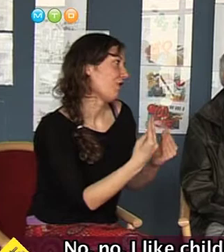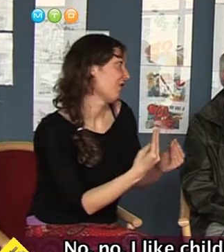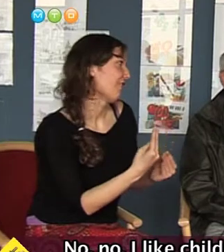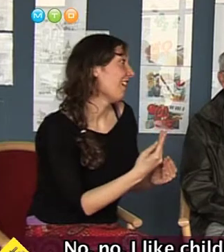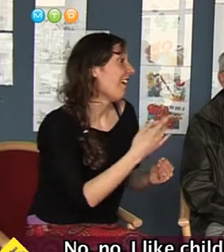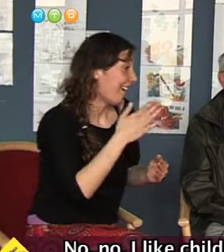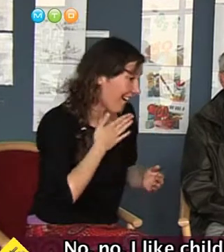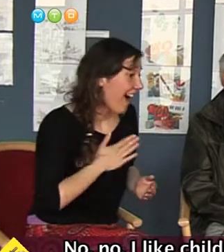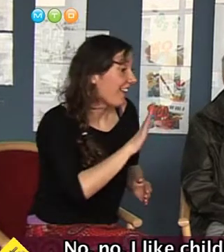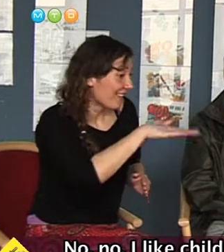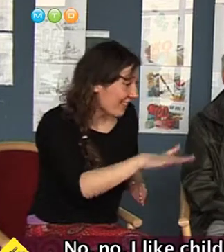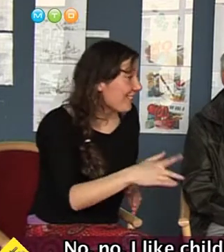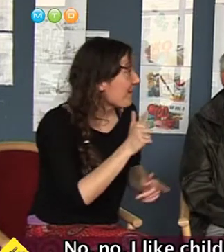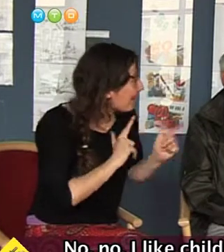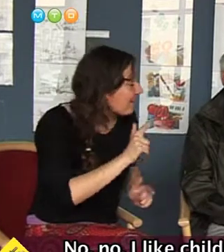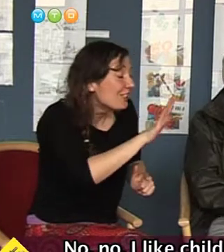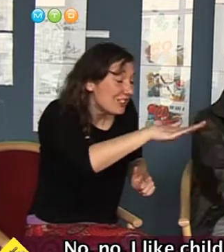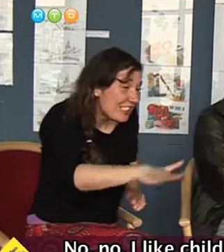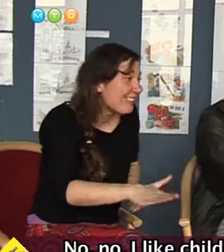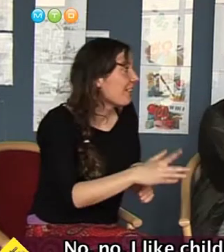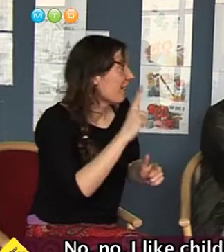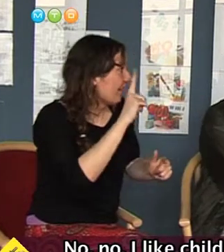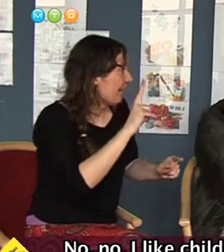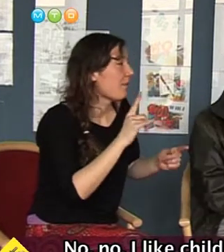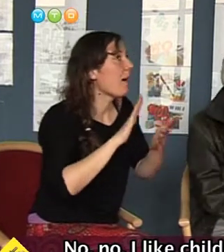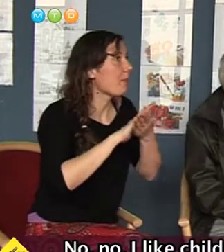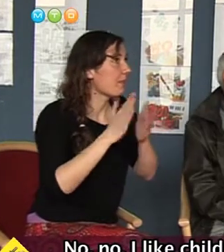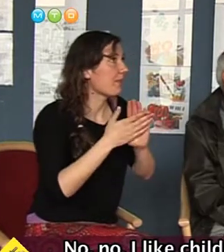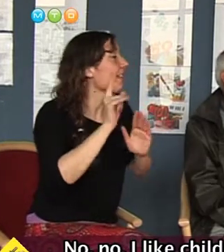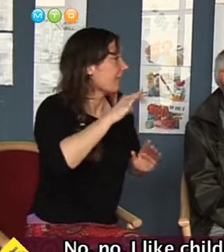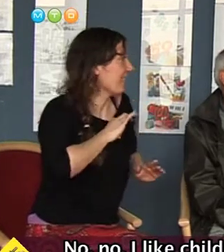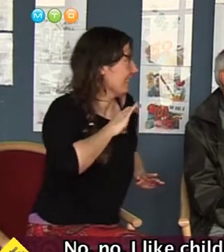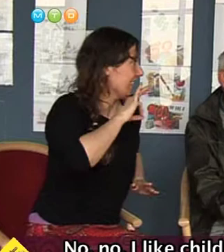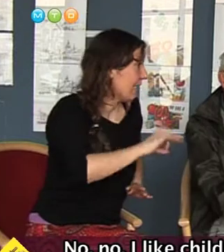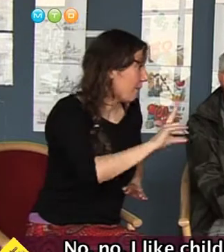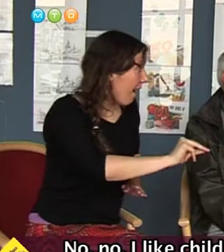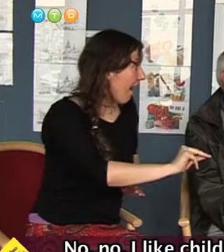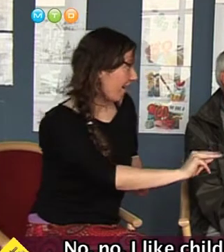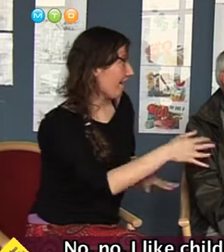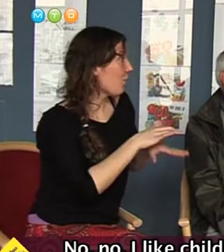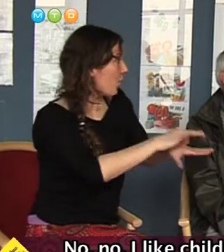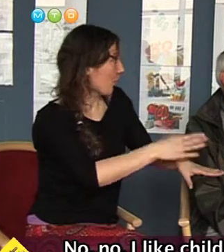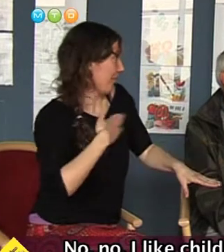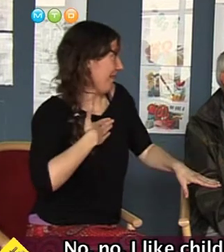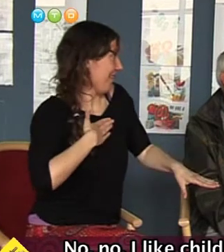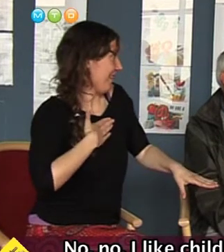I like children. I love children. My wife, not my wife, my daughter has just had a child, a little baby.